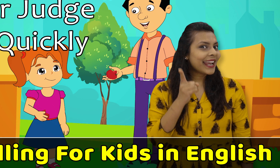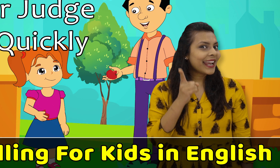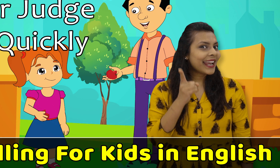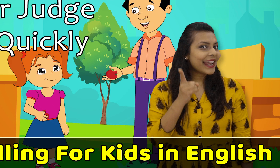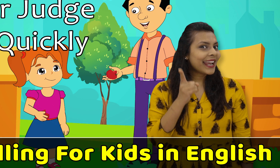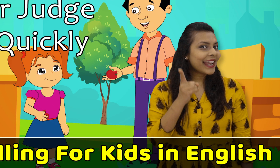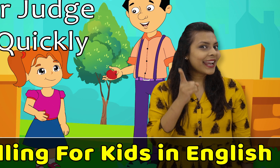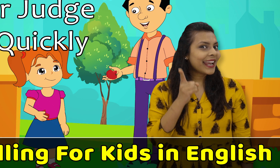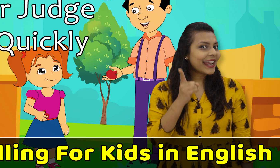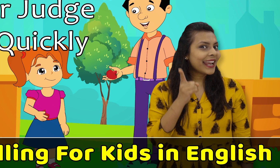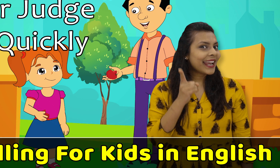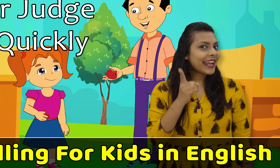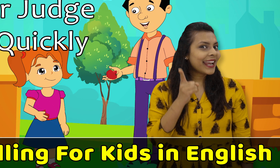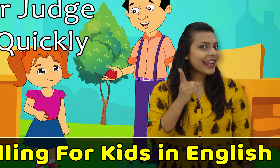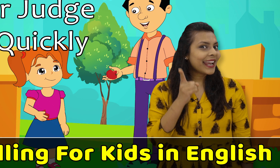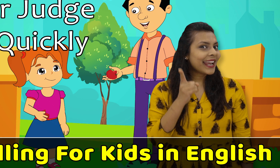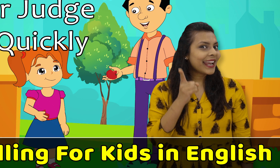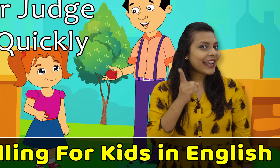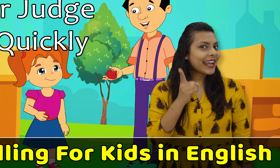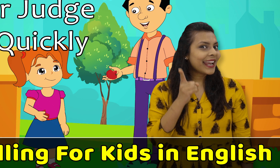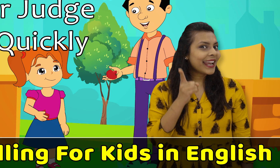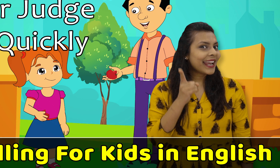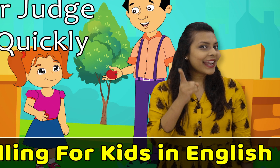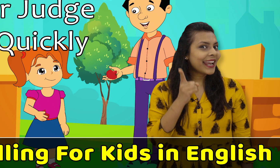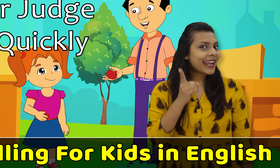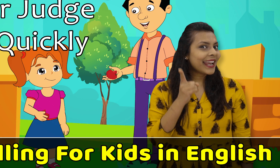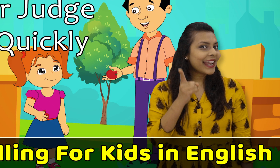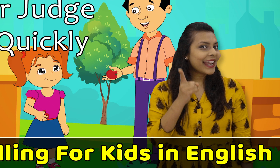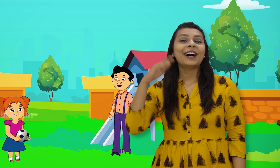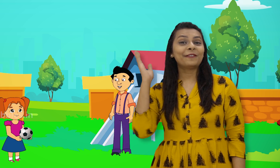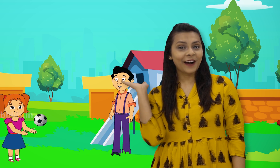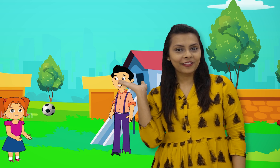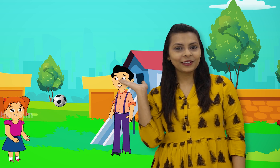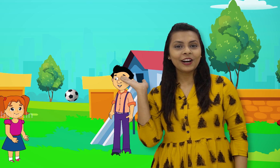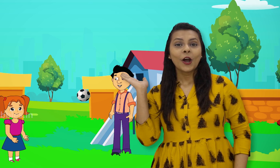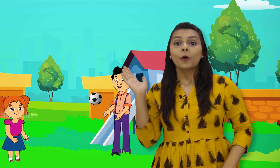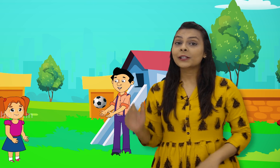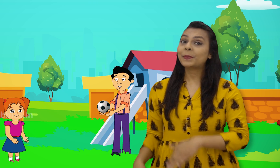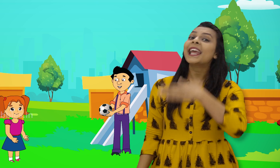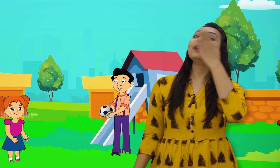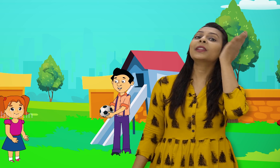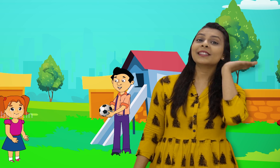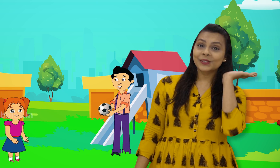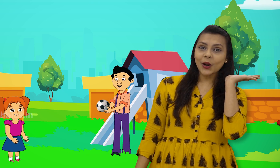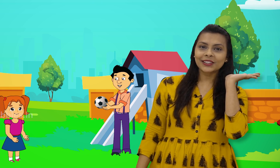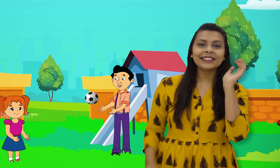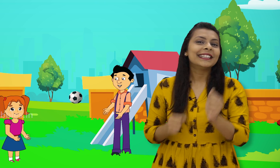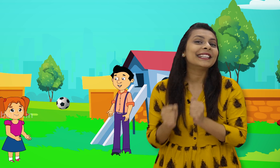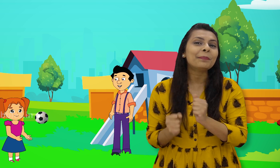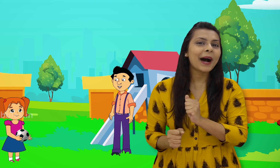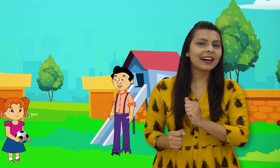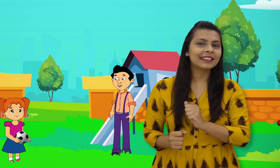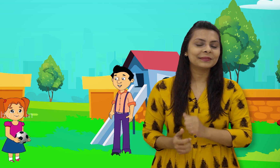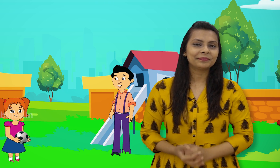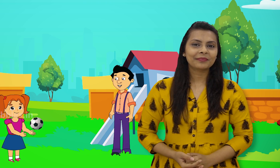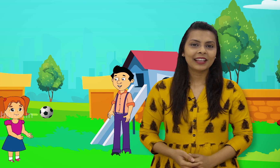a father and his daughter never judge too quickly. A father was playing with his daughter in